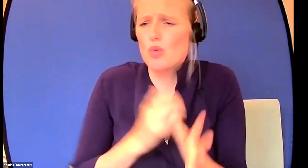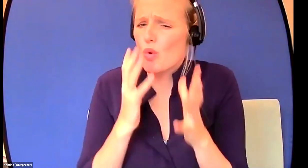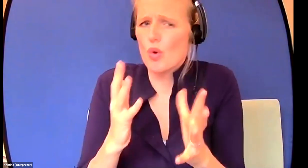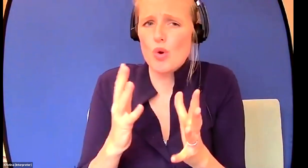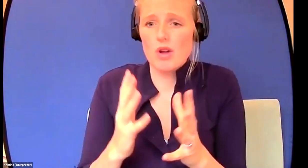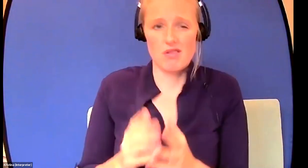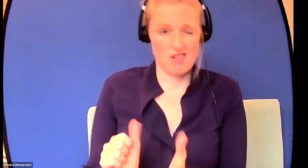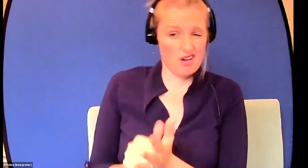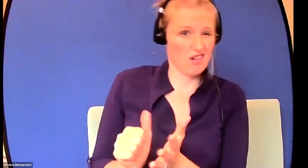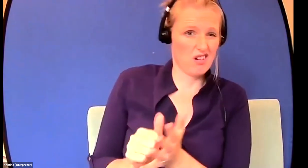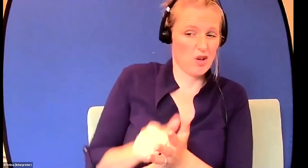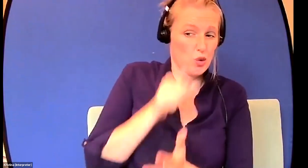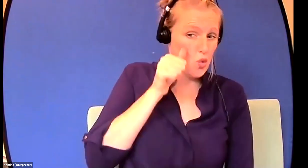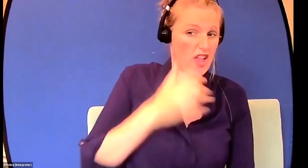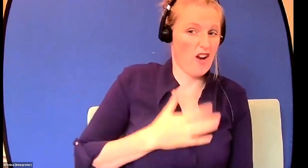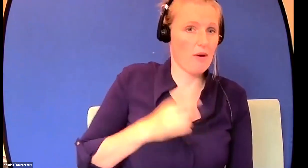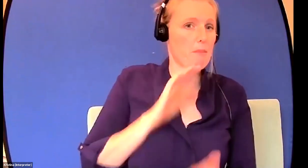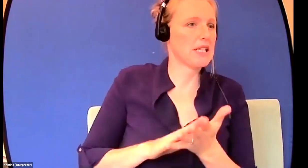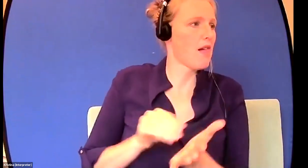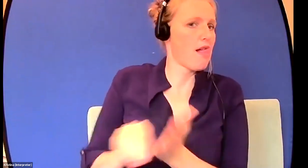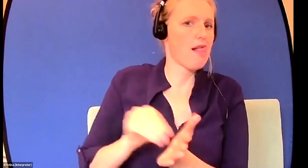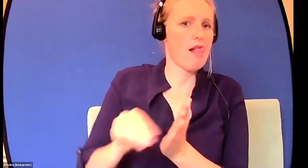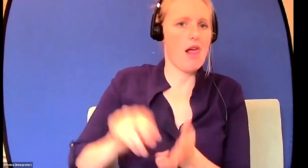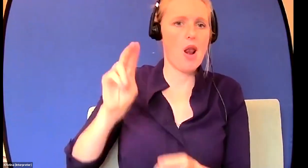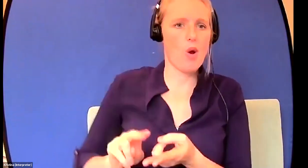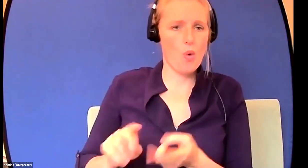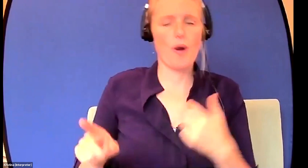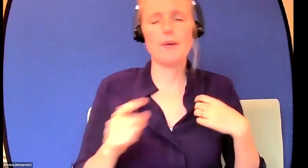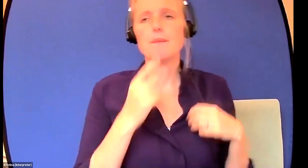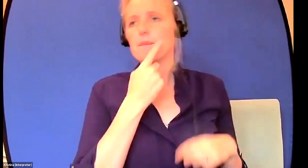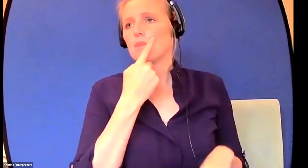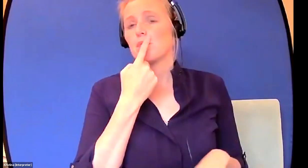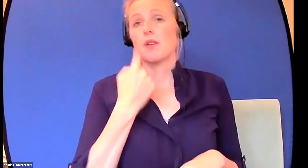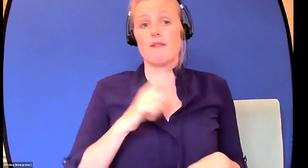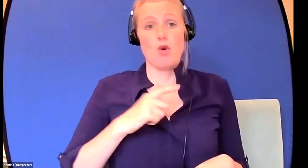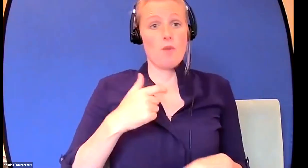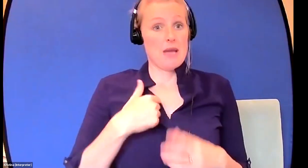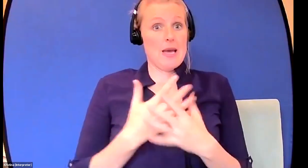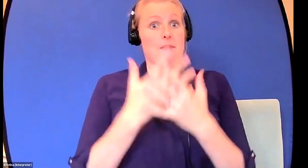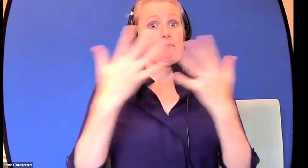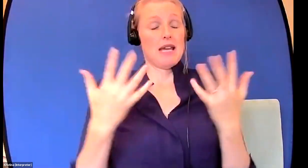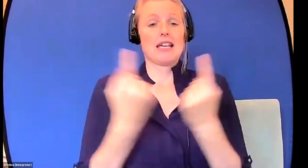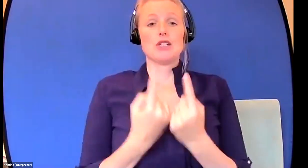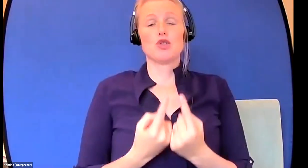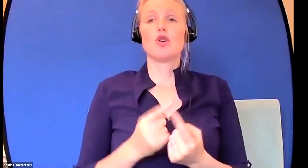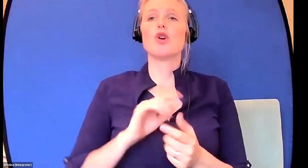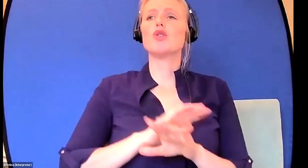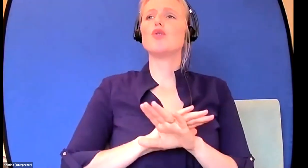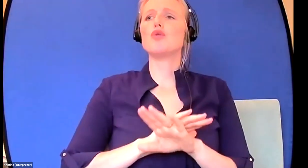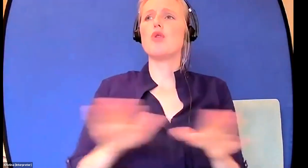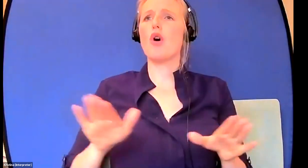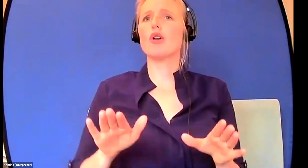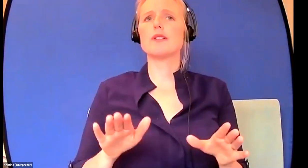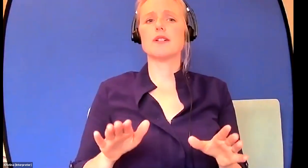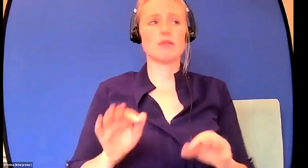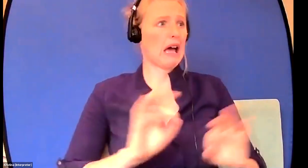affordable financial cost. So for me, the issue is around, well, not so much that jobs aren't out there,